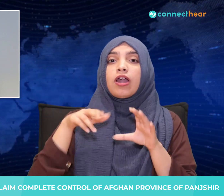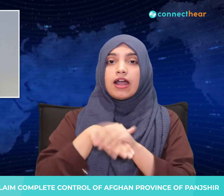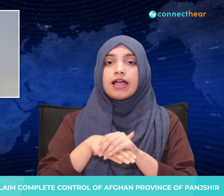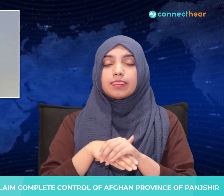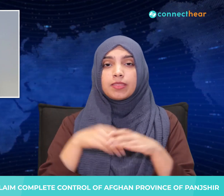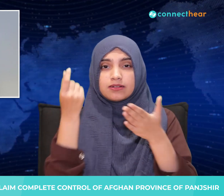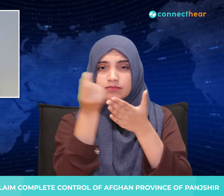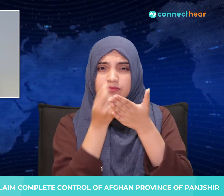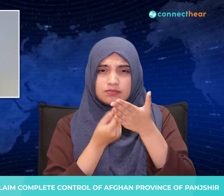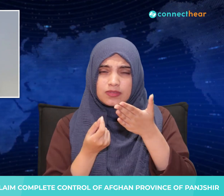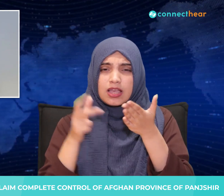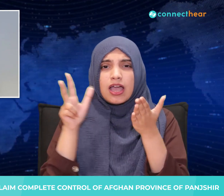in Panjshir.